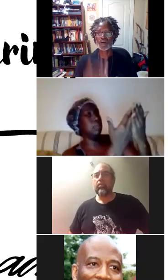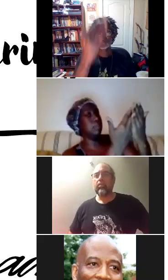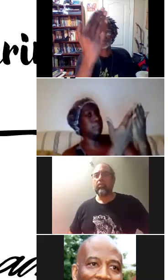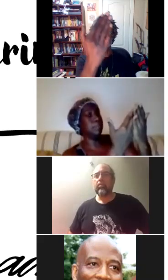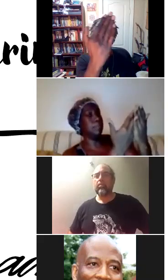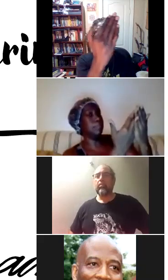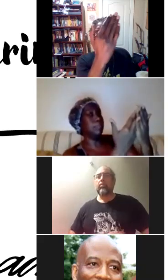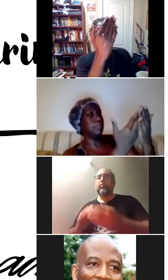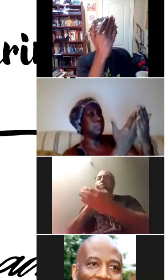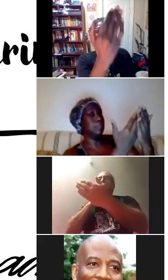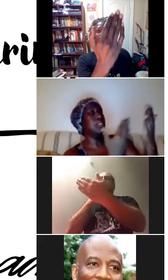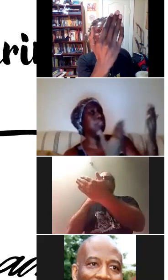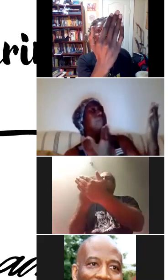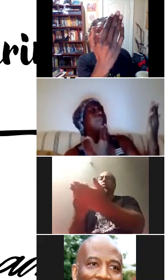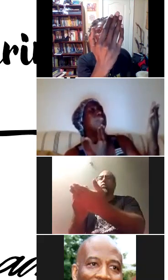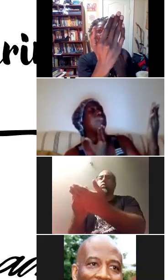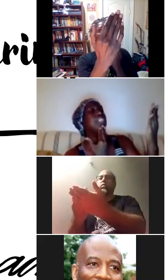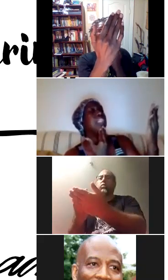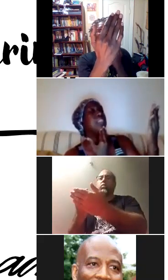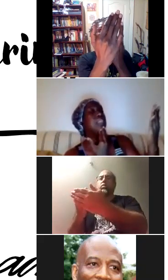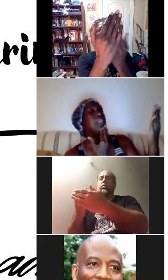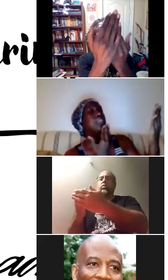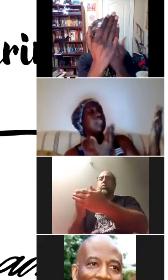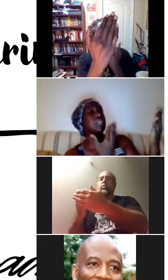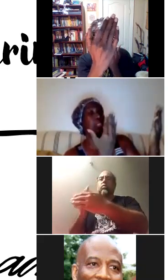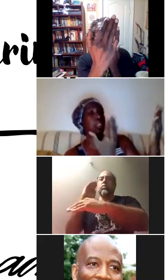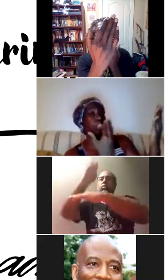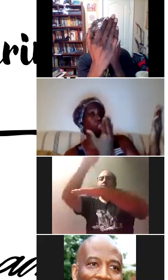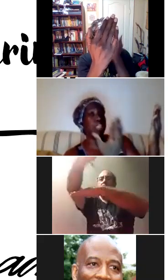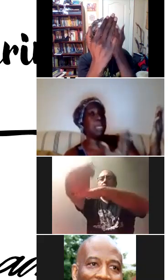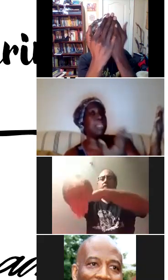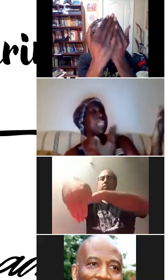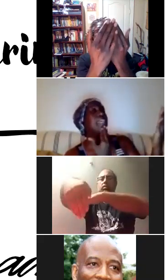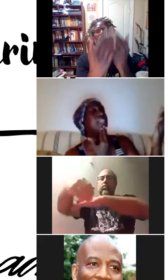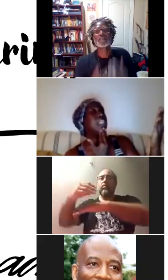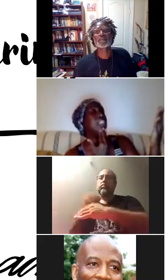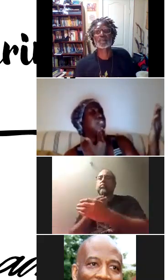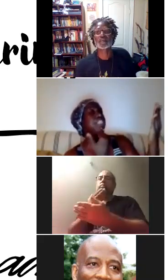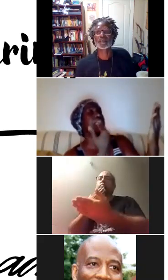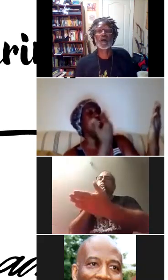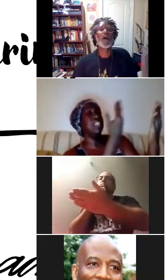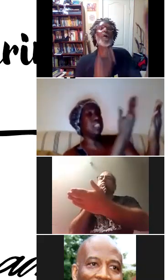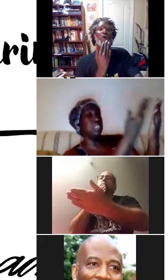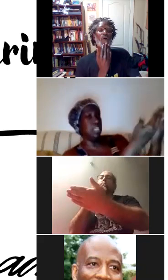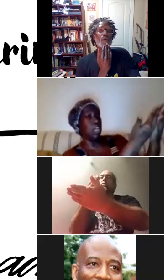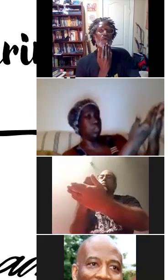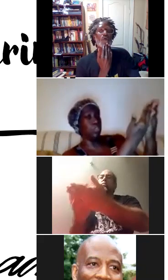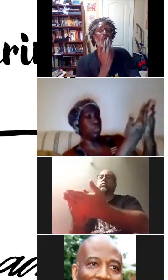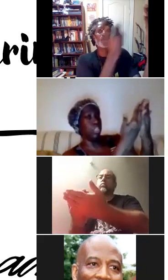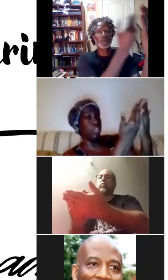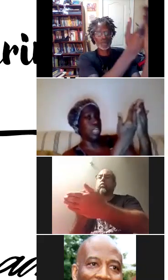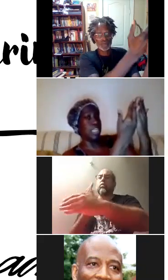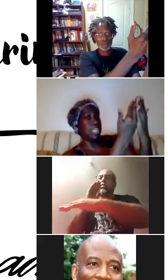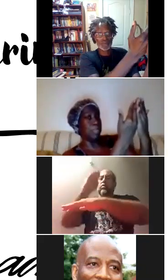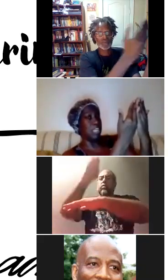Good. Dominant hand Comes from away. your chin. Your dominant hand touches your chin and Oh, goes